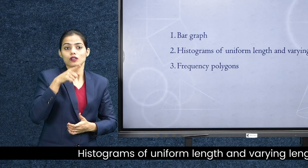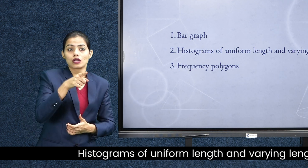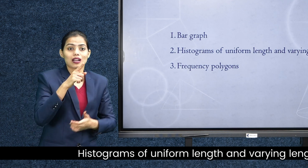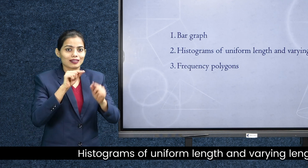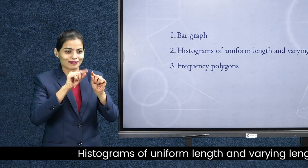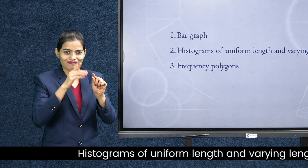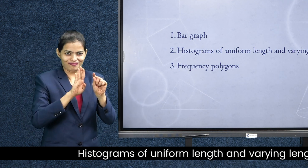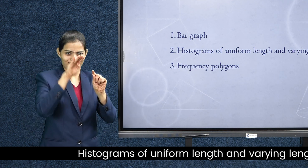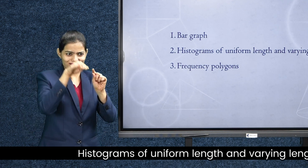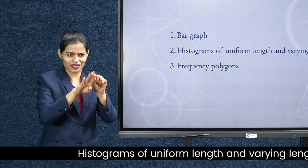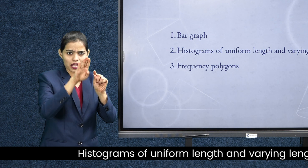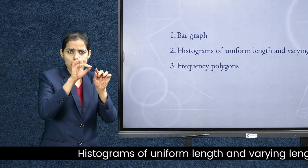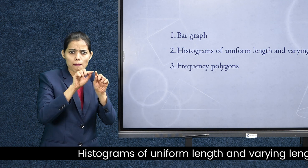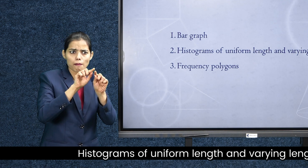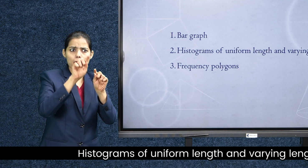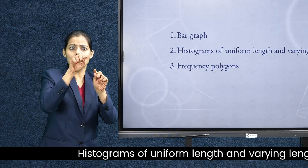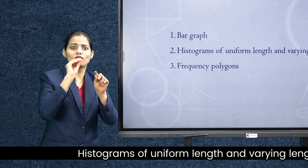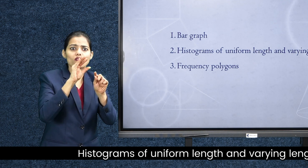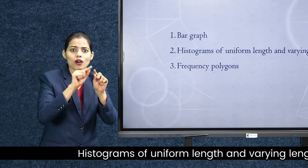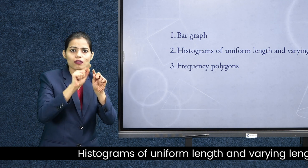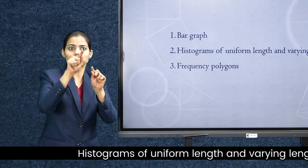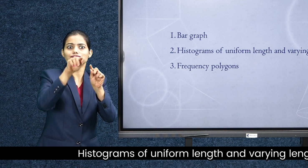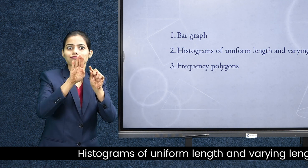histograms of uniform length and varying length,